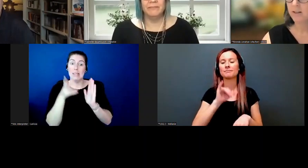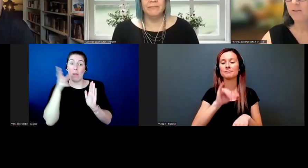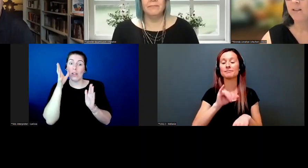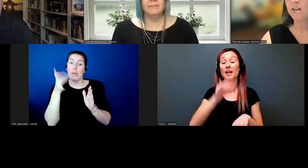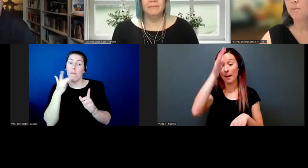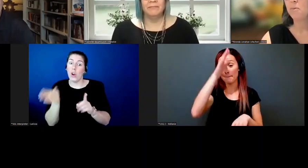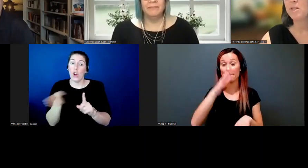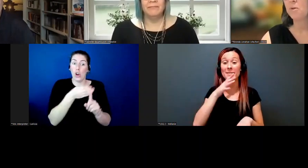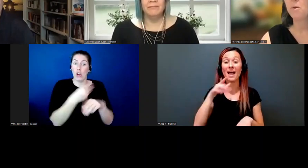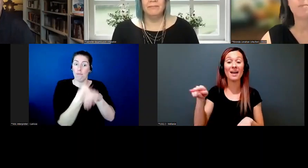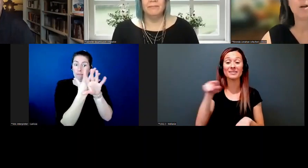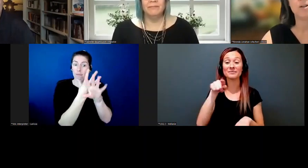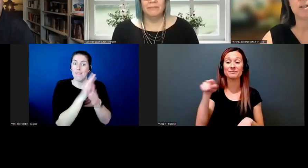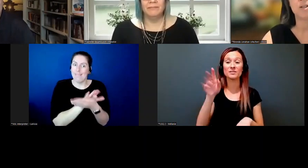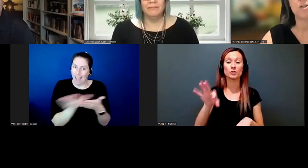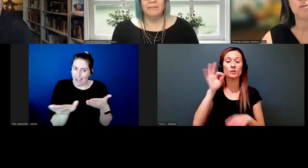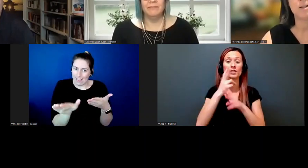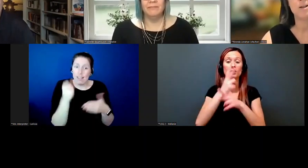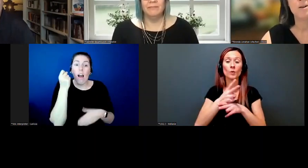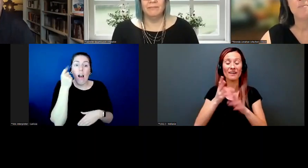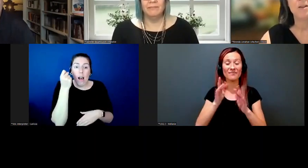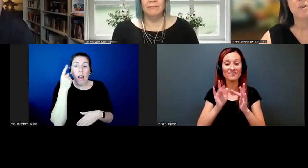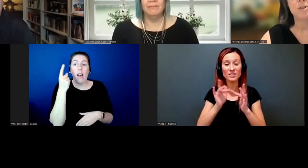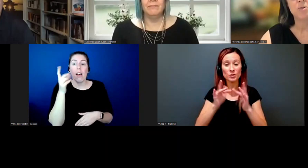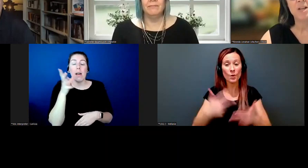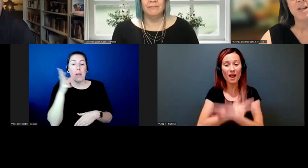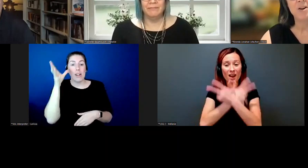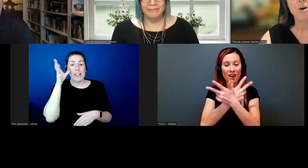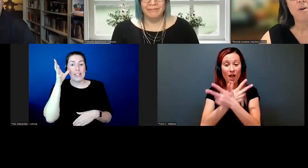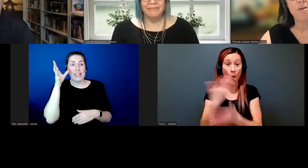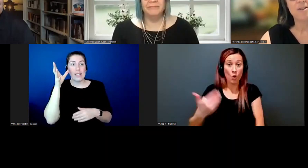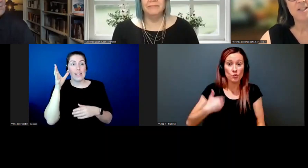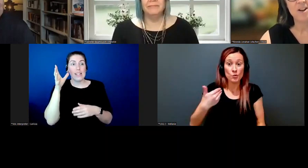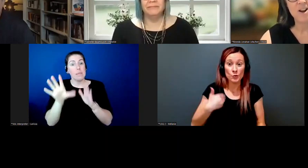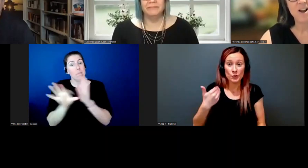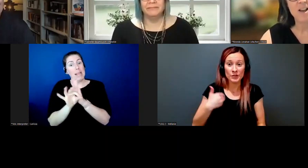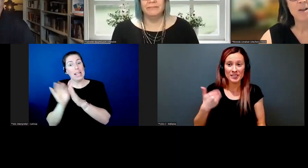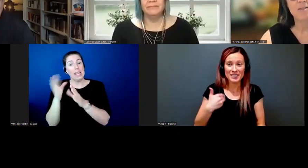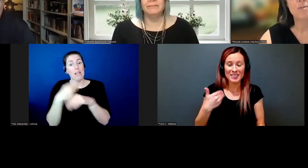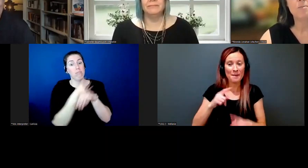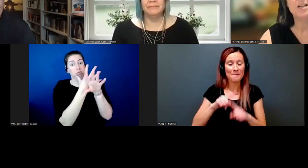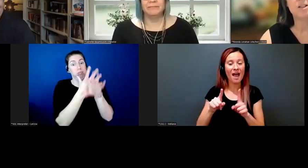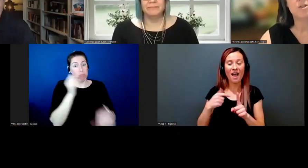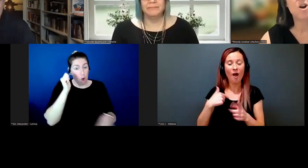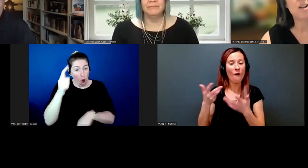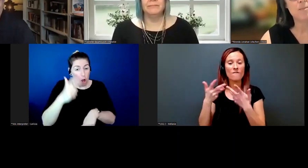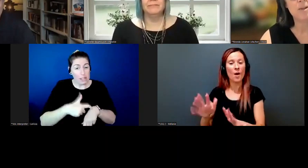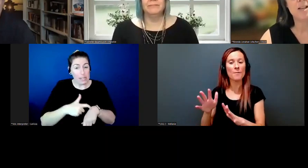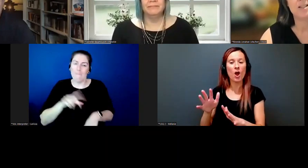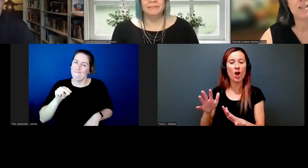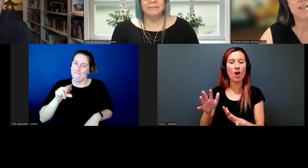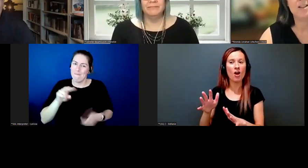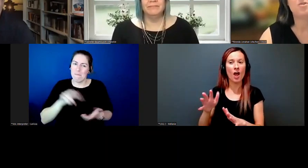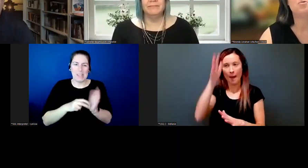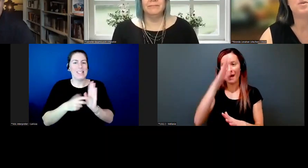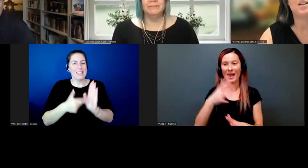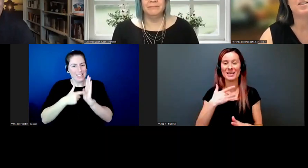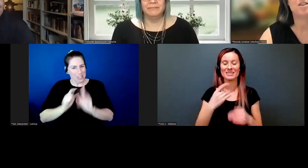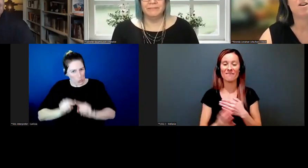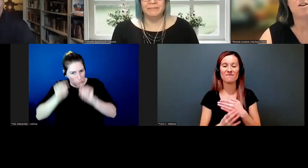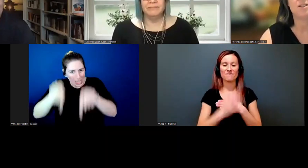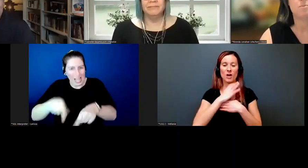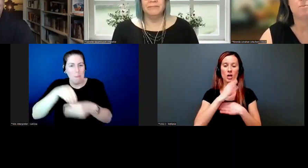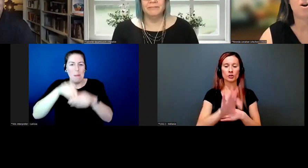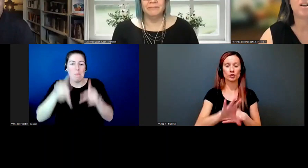and convenient, but we don't want parents to choose virtual care all the time if it means they're not coming in to see you because